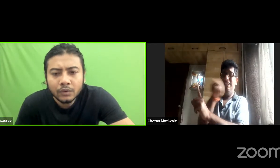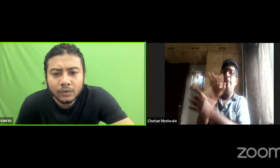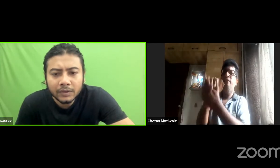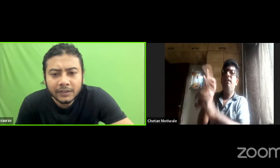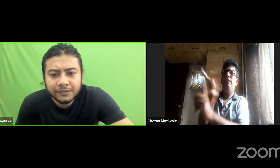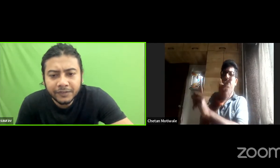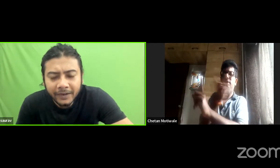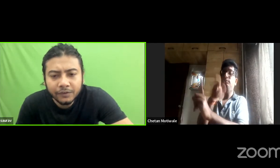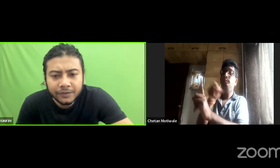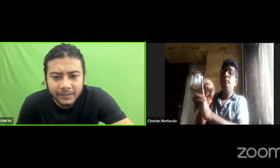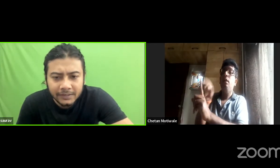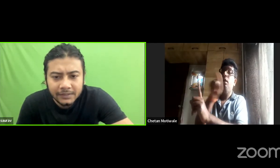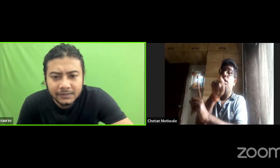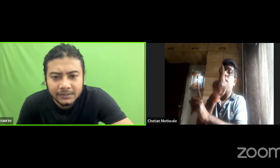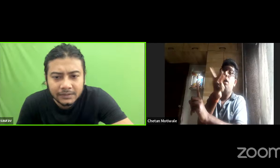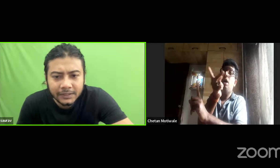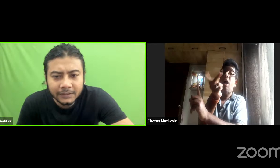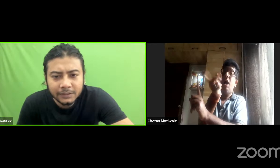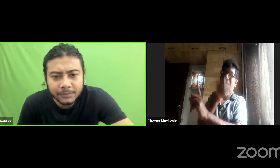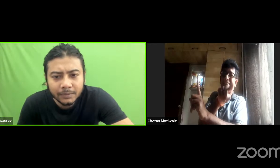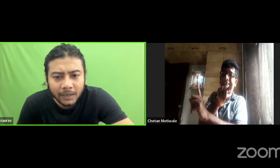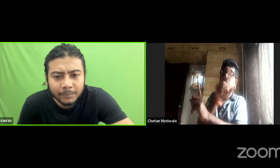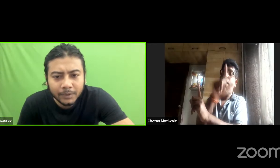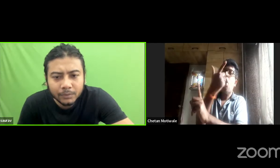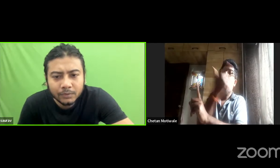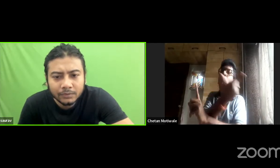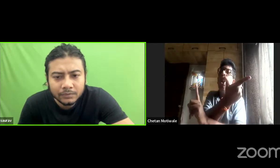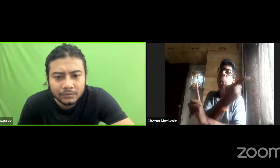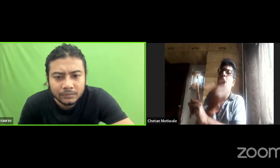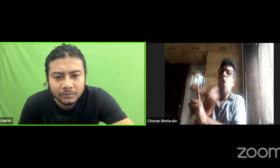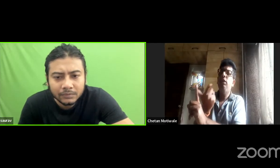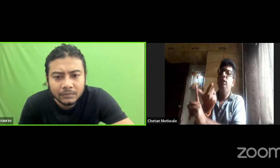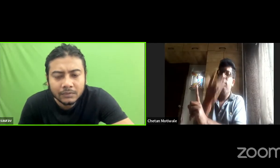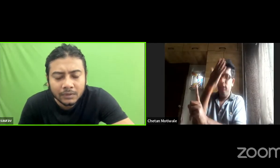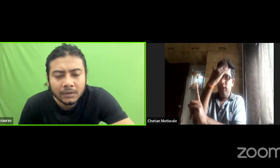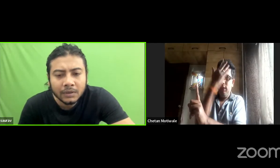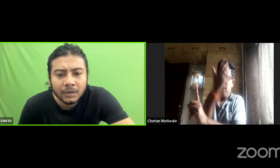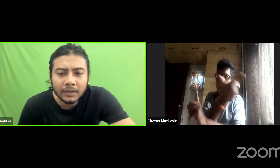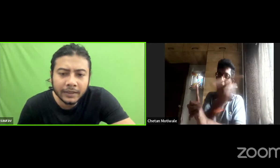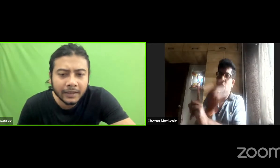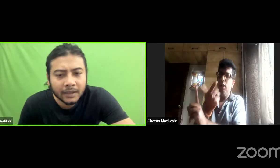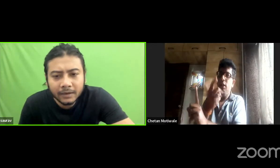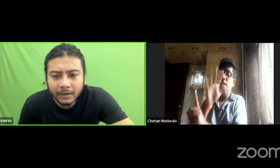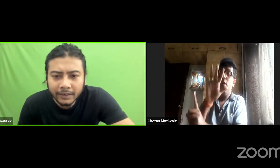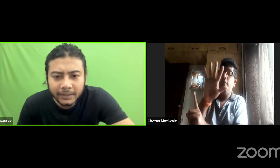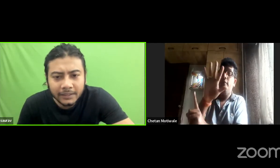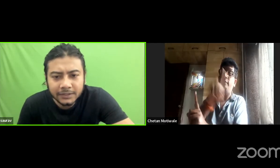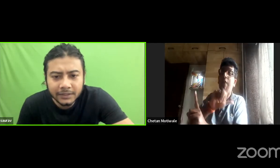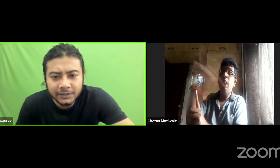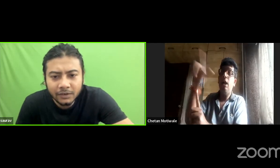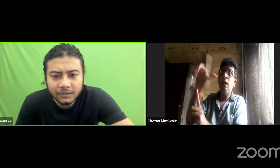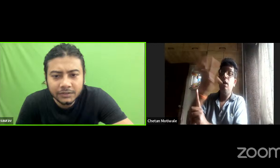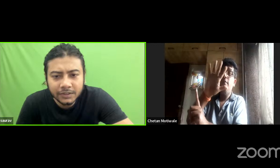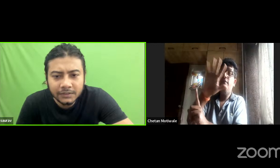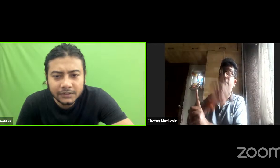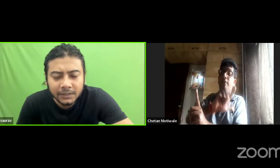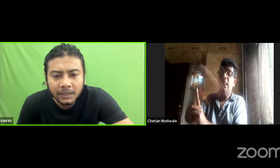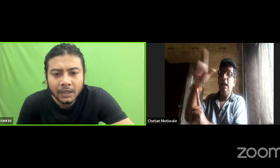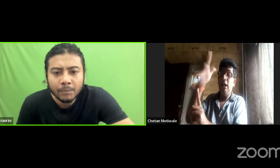So this friend of his, Chetan's Mahaprabhu, they are engaged in Krishna consciousness.